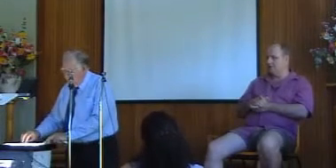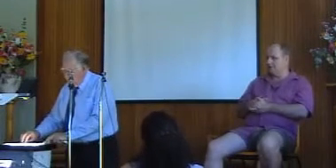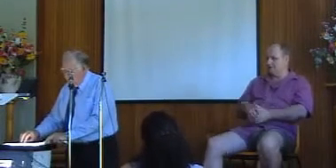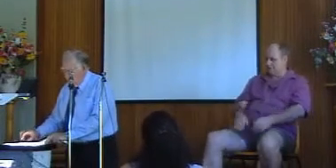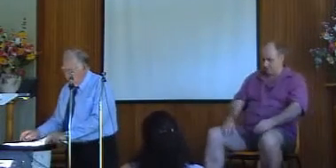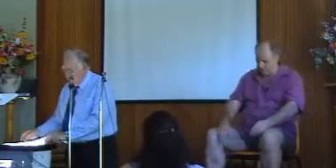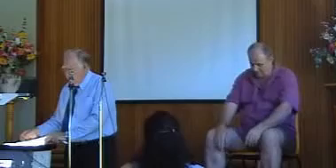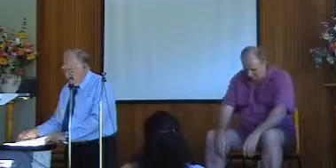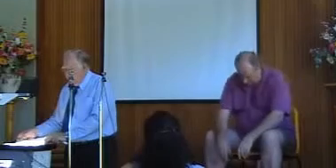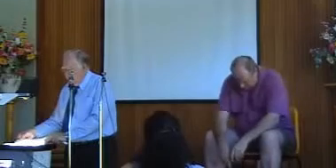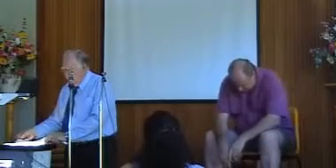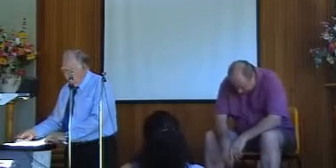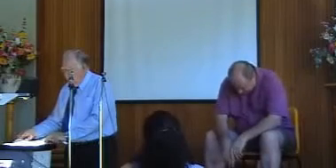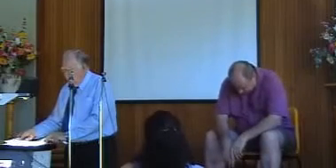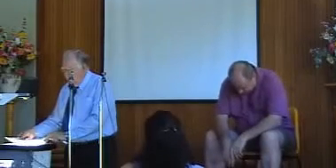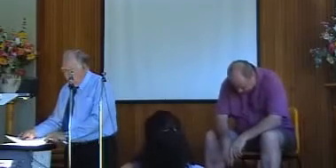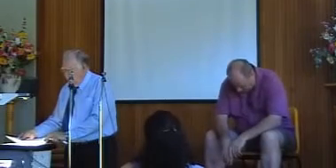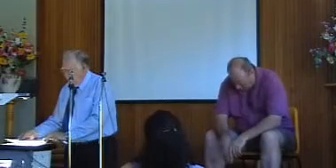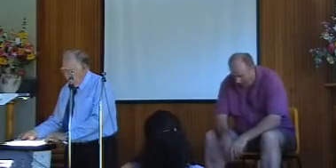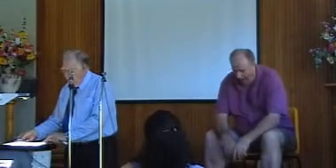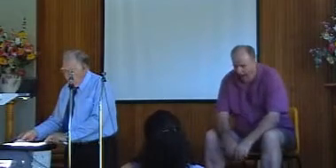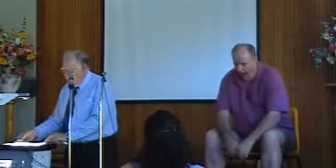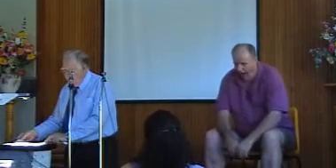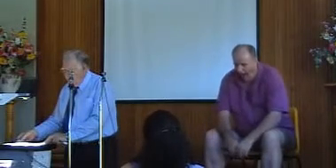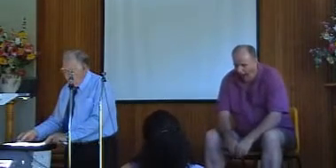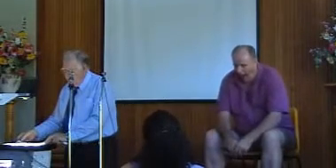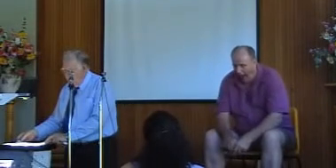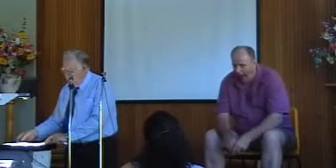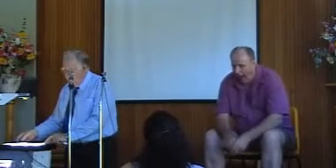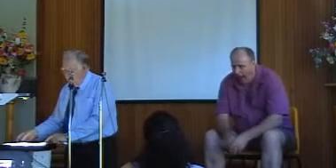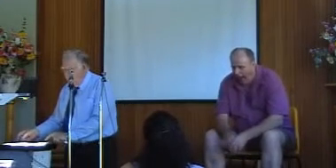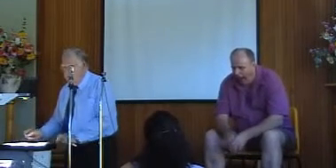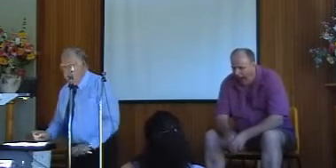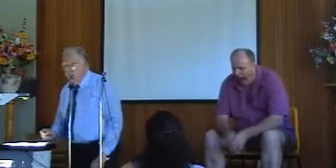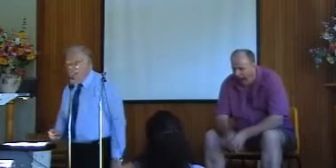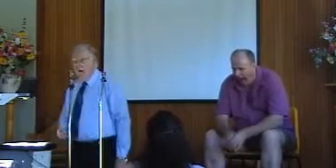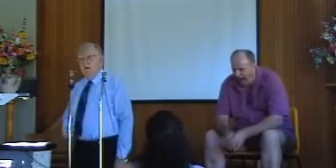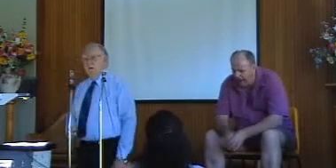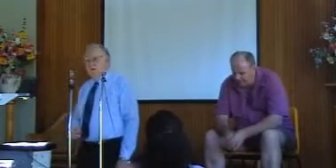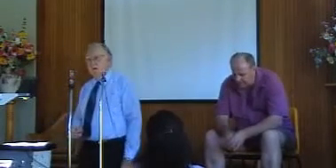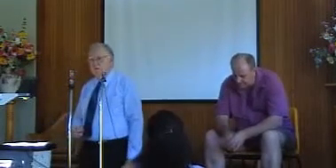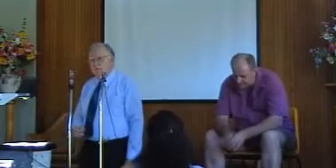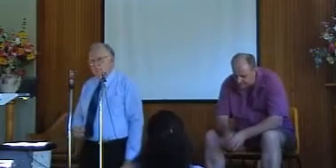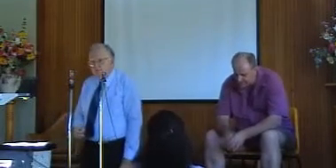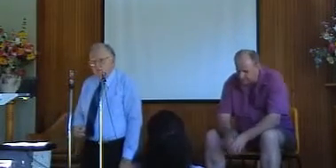men was named Andrew, and Andrew was Simon Peter's brother.